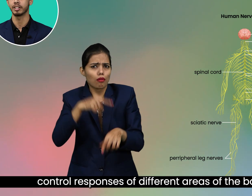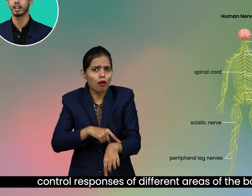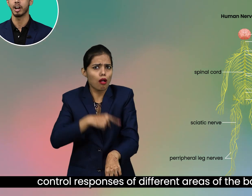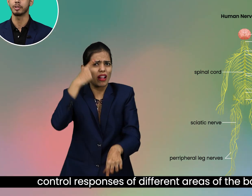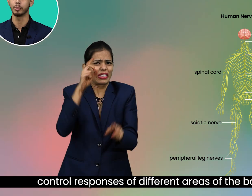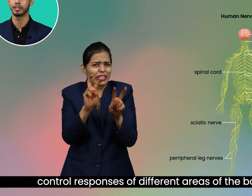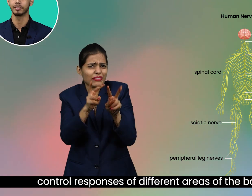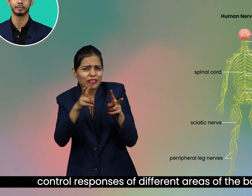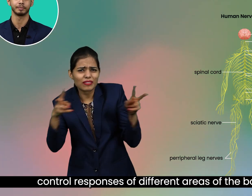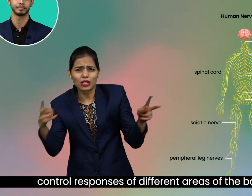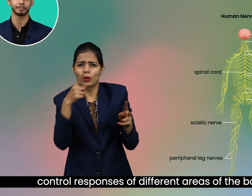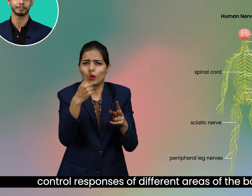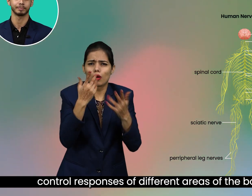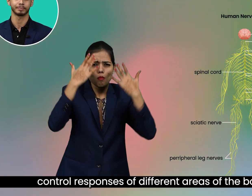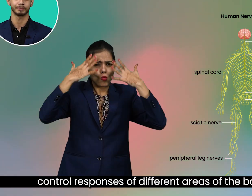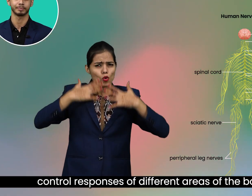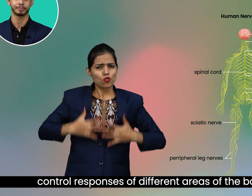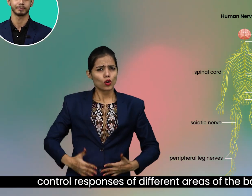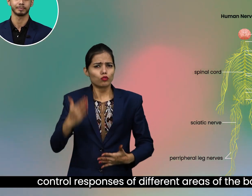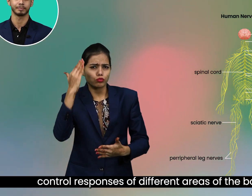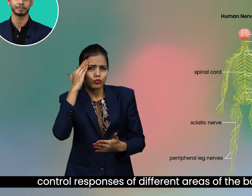body are known.